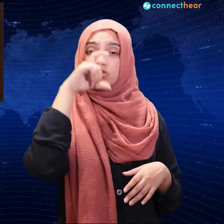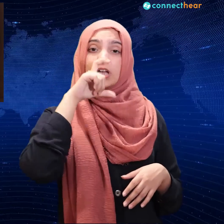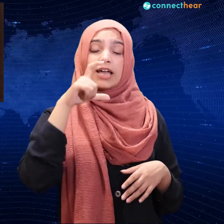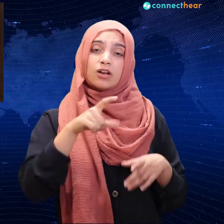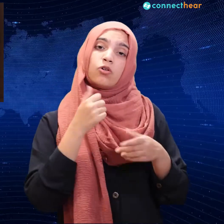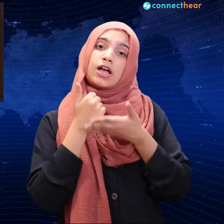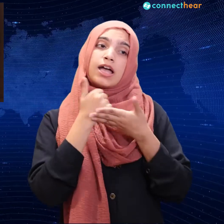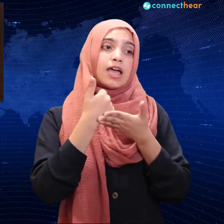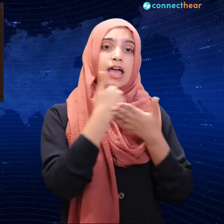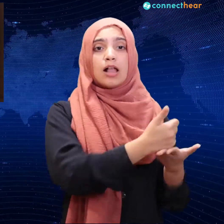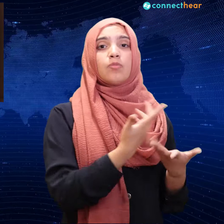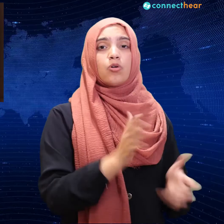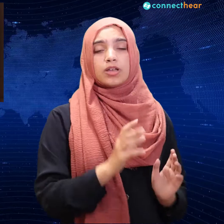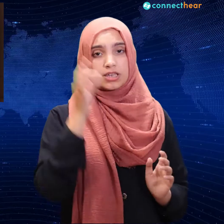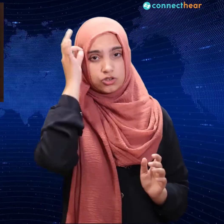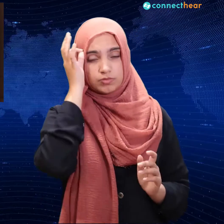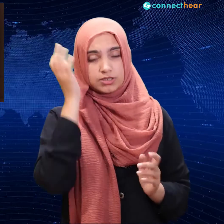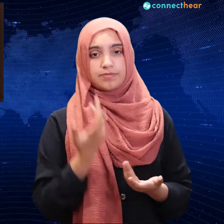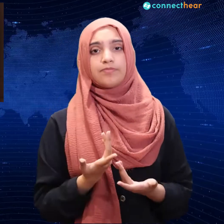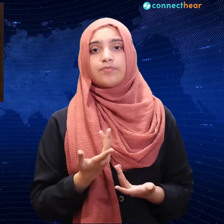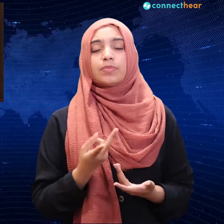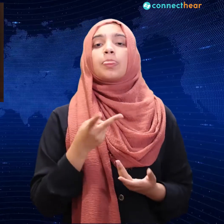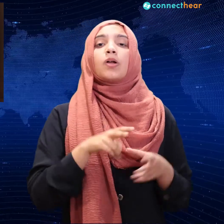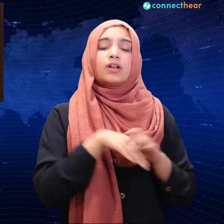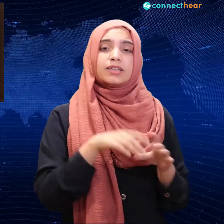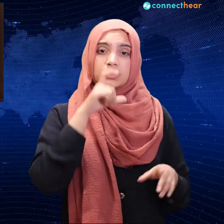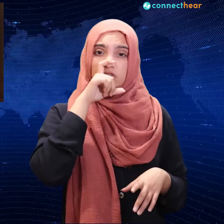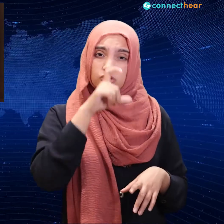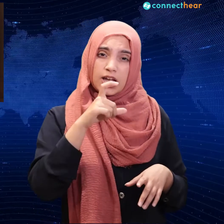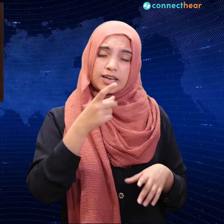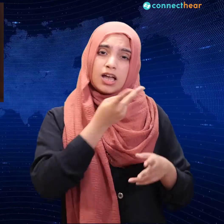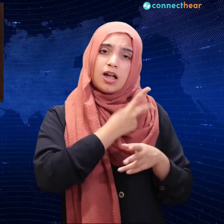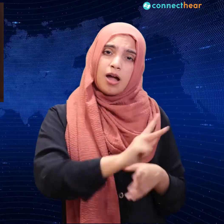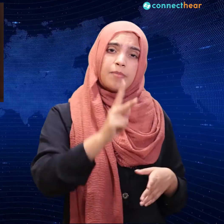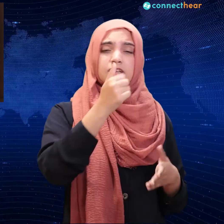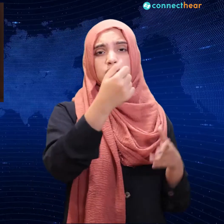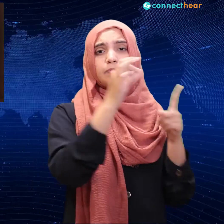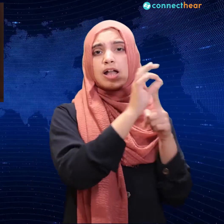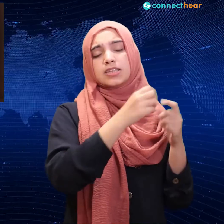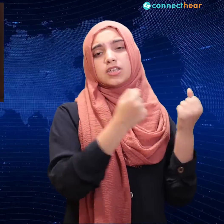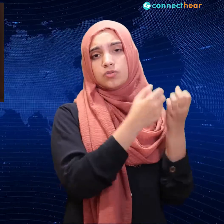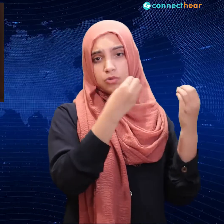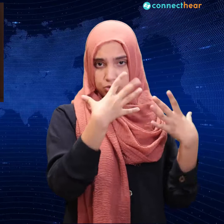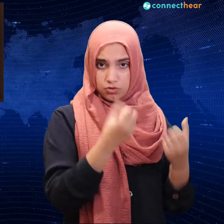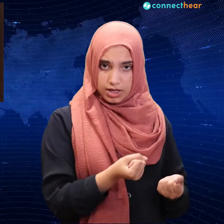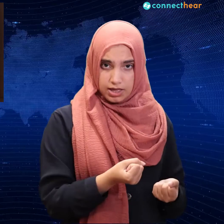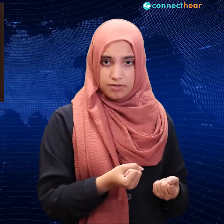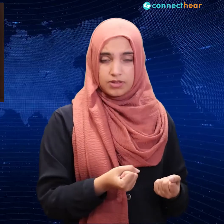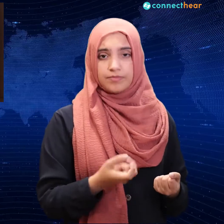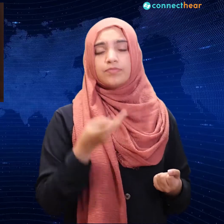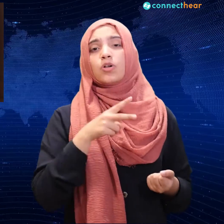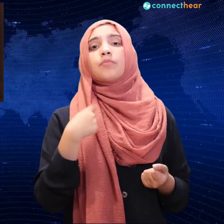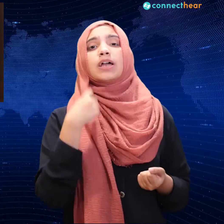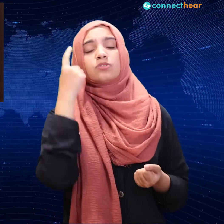People of Pakistan feel that China in all our difficult times has stood with us. So, I mean, if one